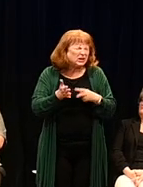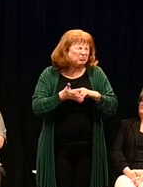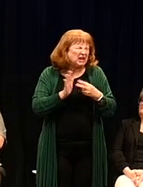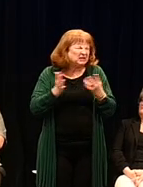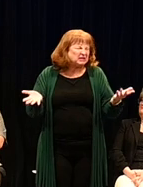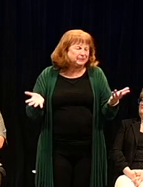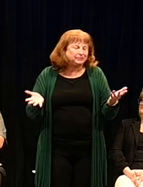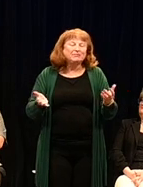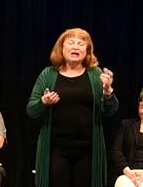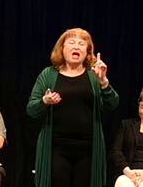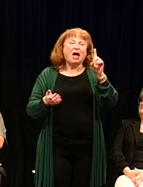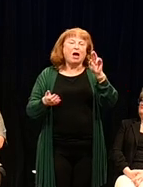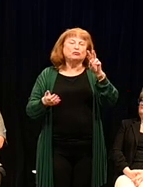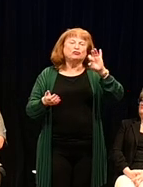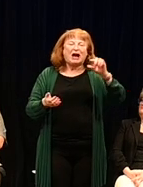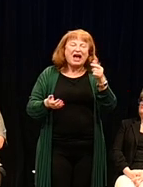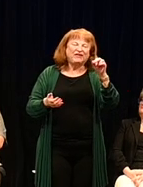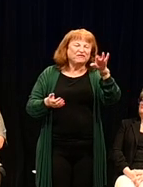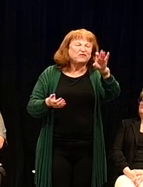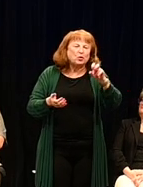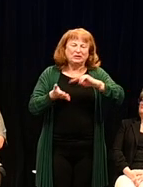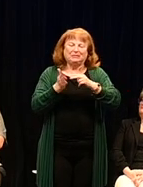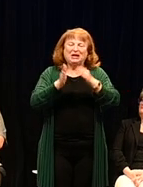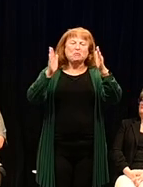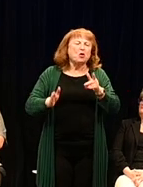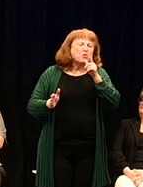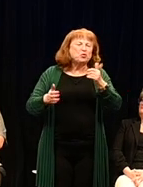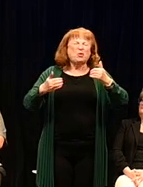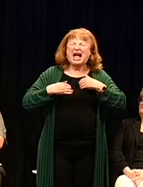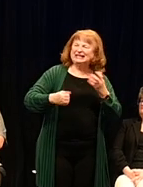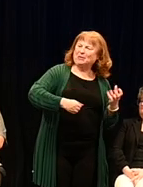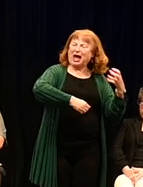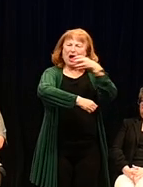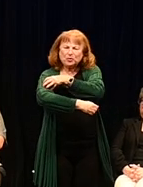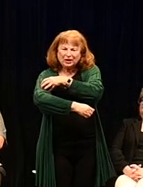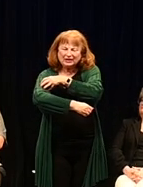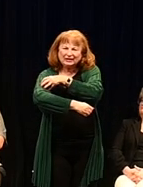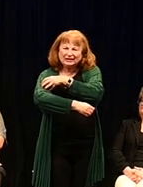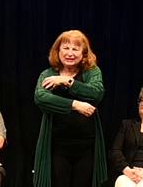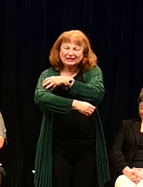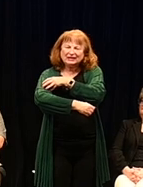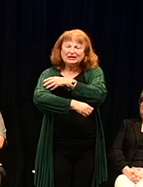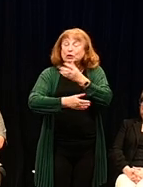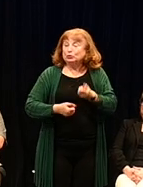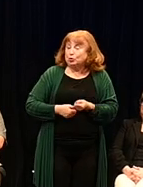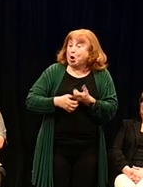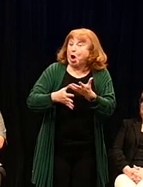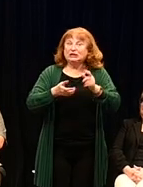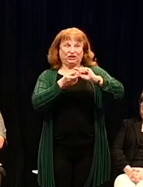that? A driving force is someone who has the power to